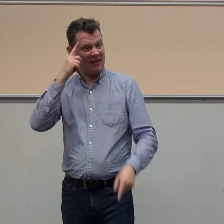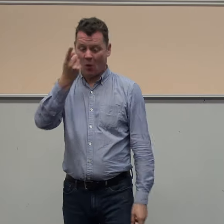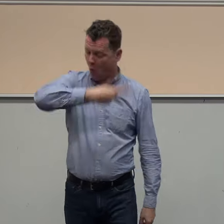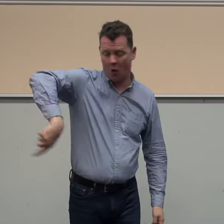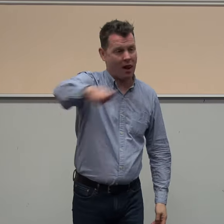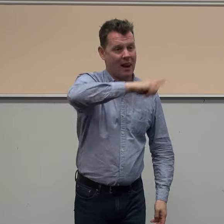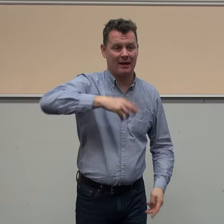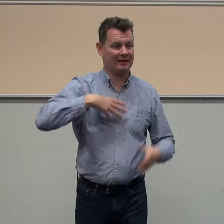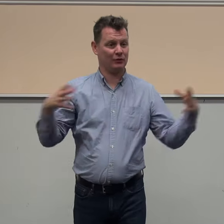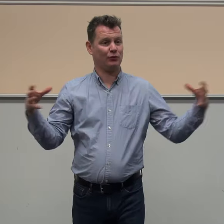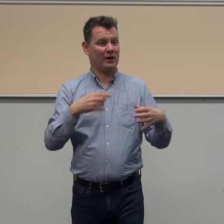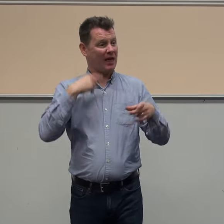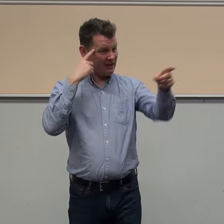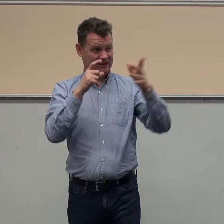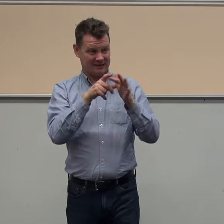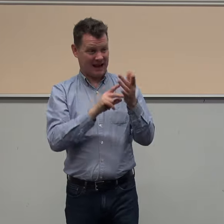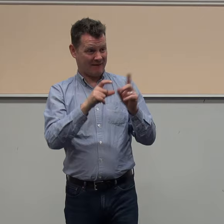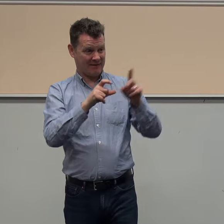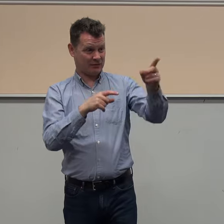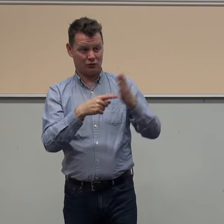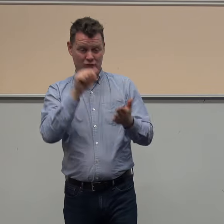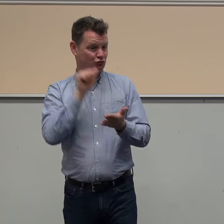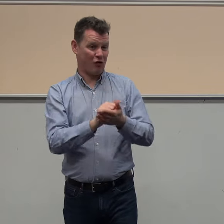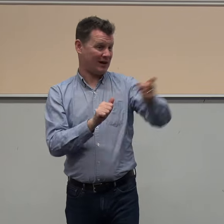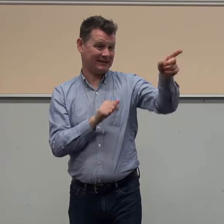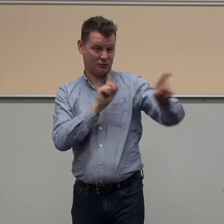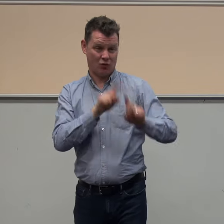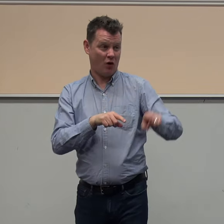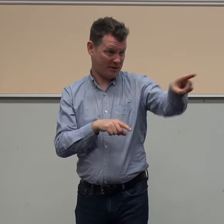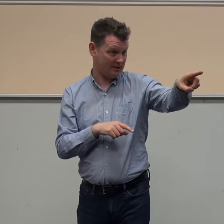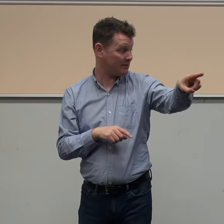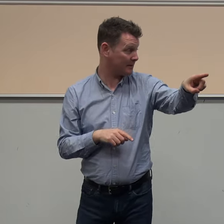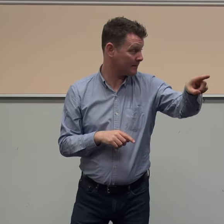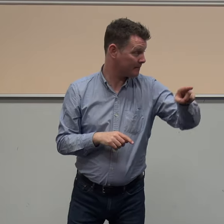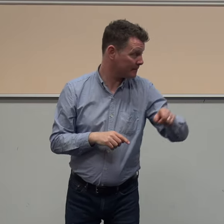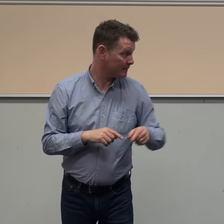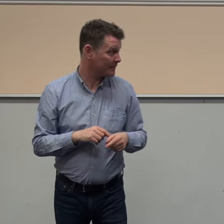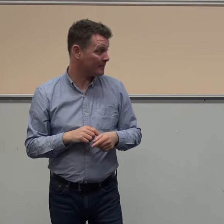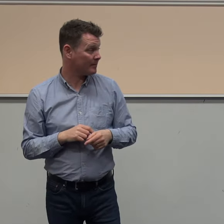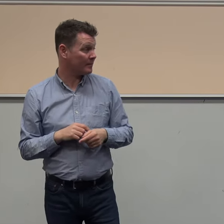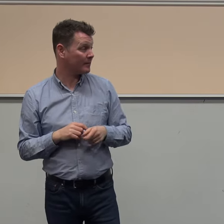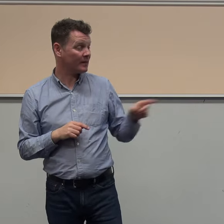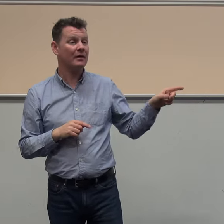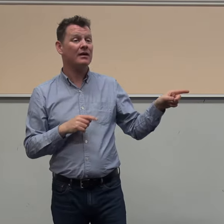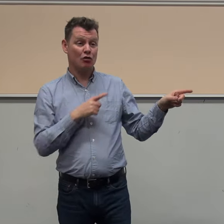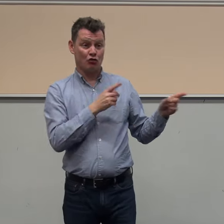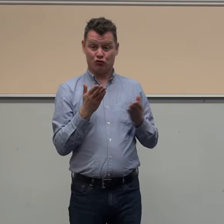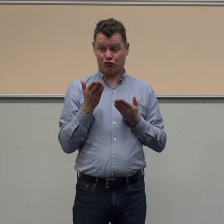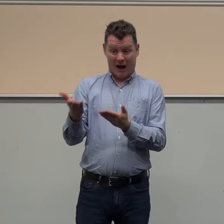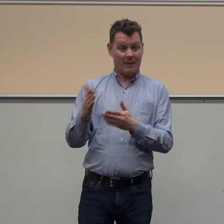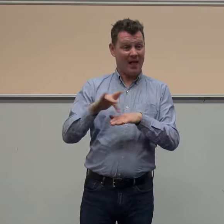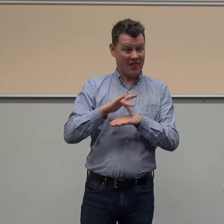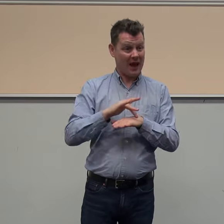telling, David's comment, that even in the couple of months since my recommendations went to the